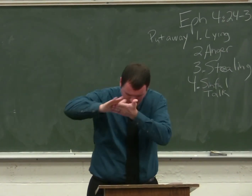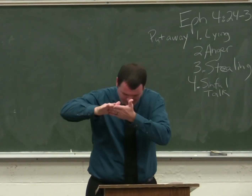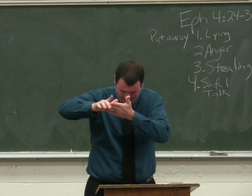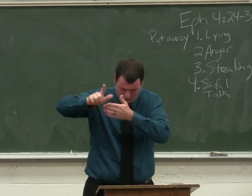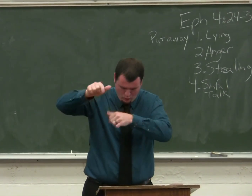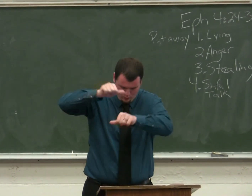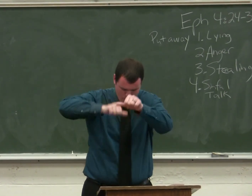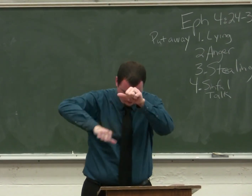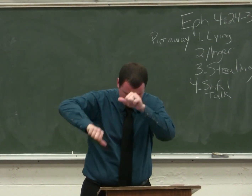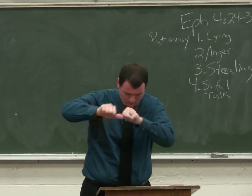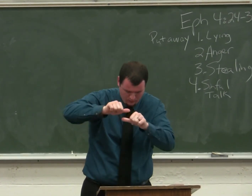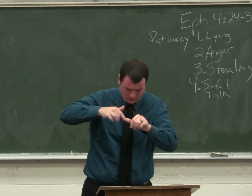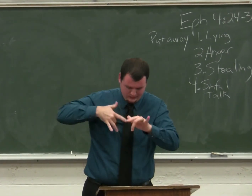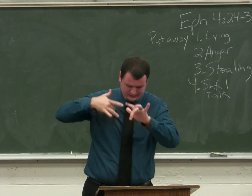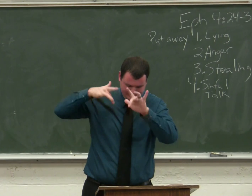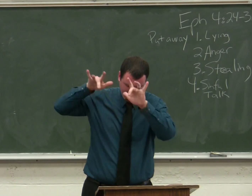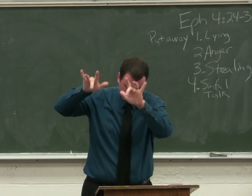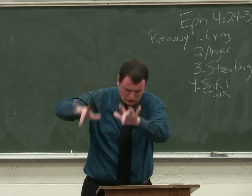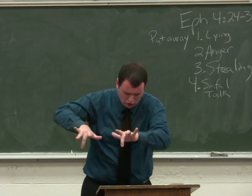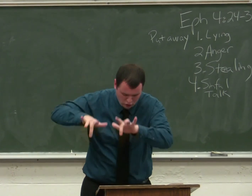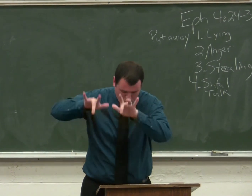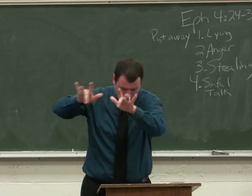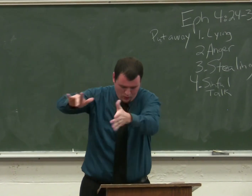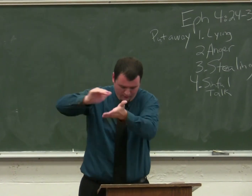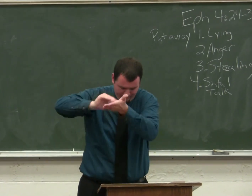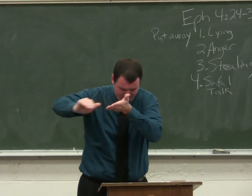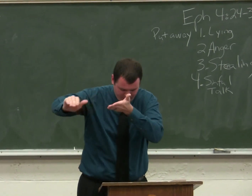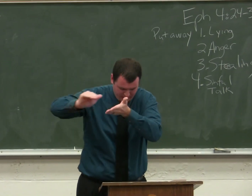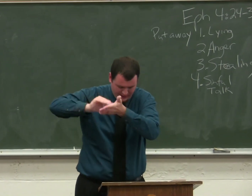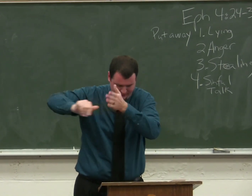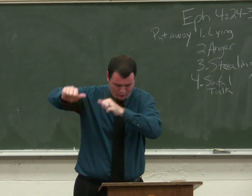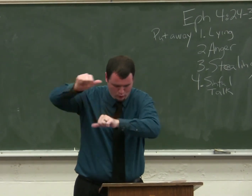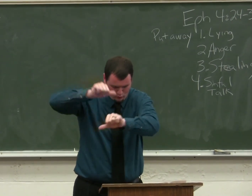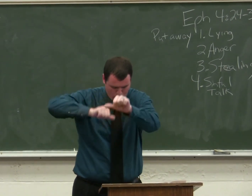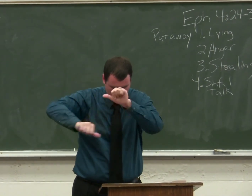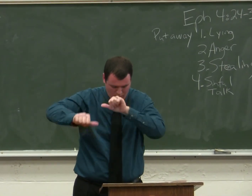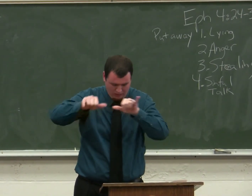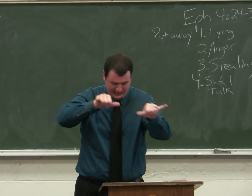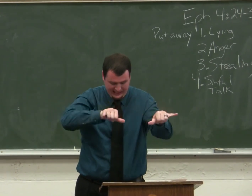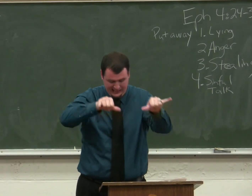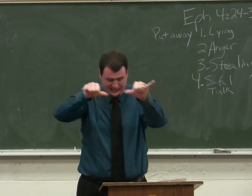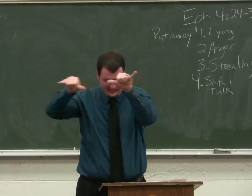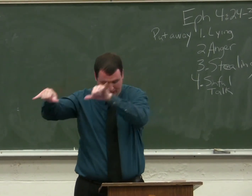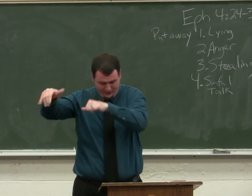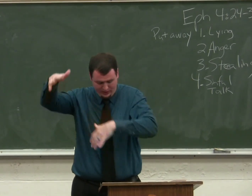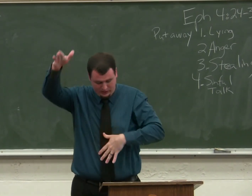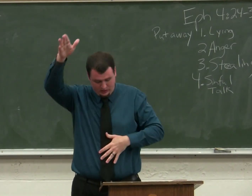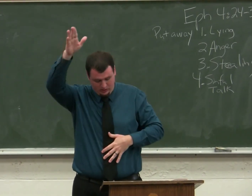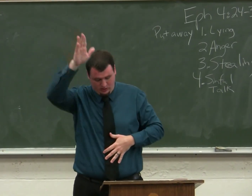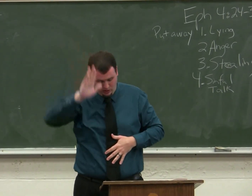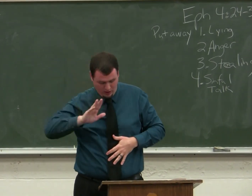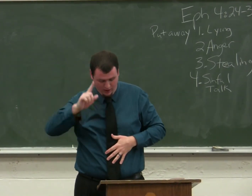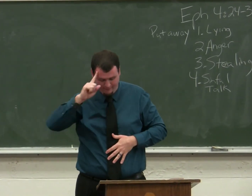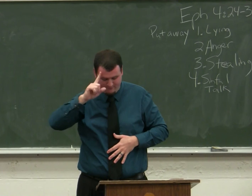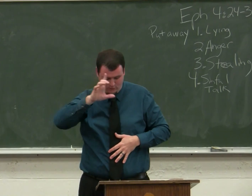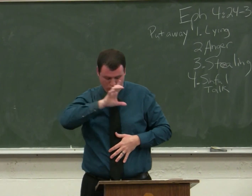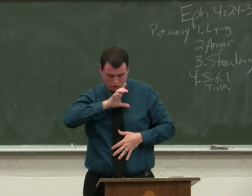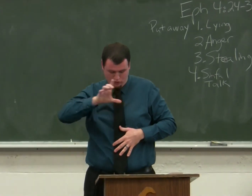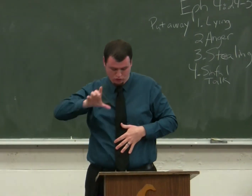32, and be kind one to another, tender-hearted, forgiving one another, even as God,